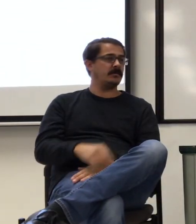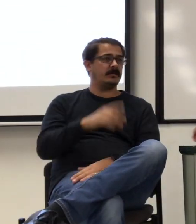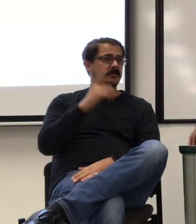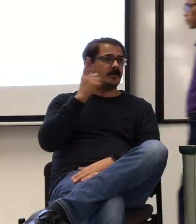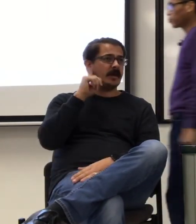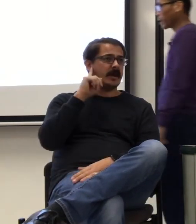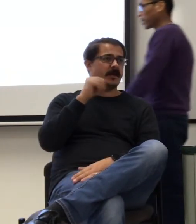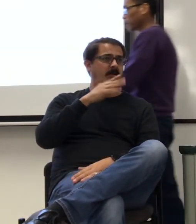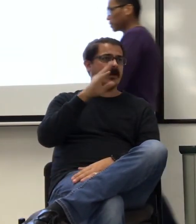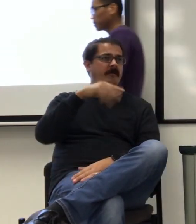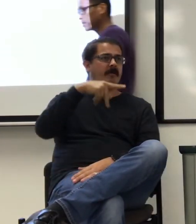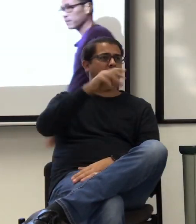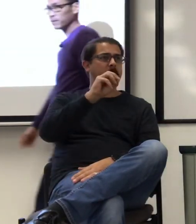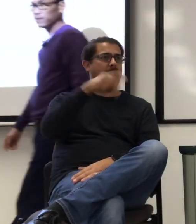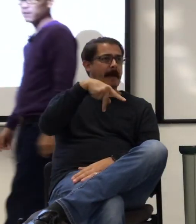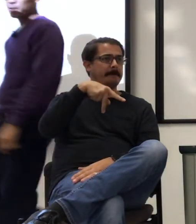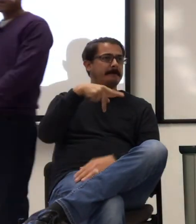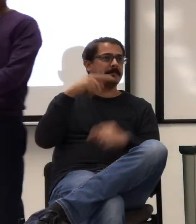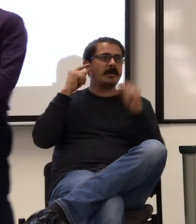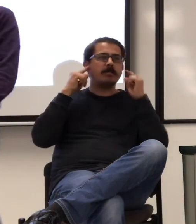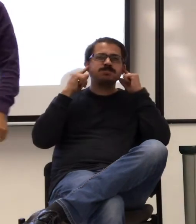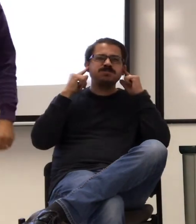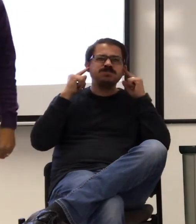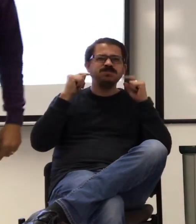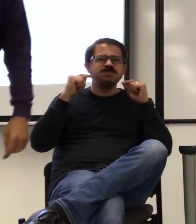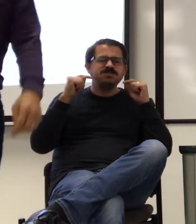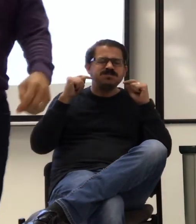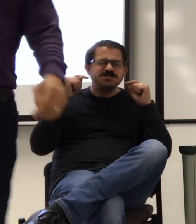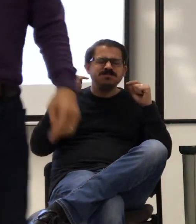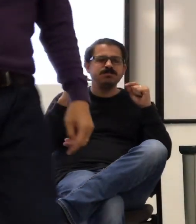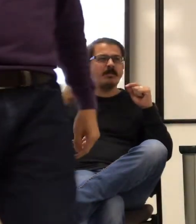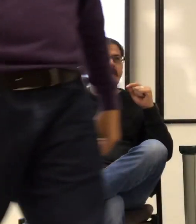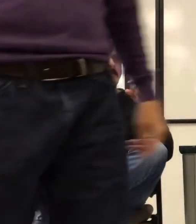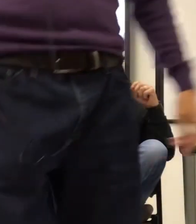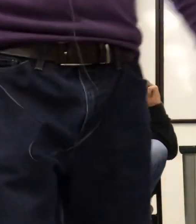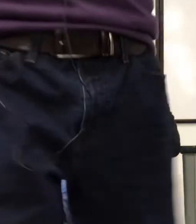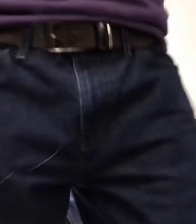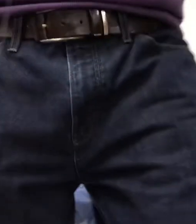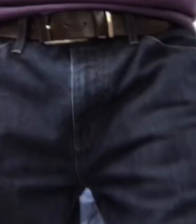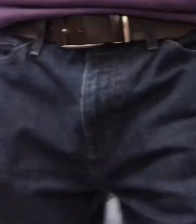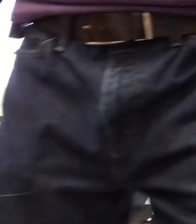Actually, this is a good spot for a break. A break here.